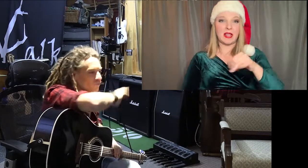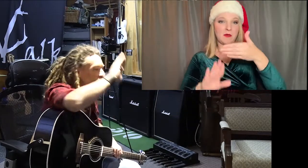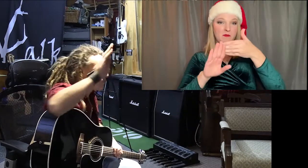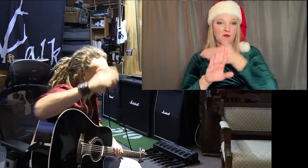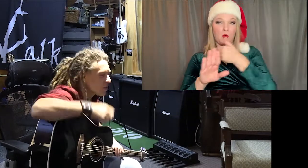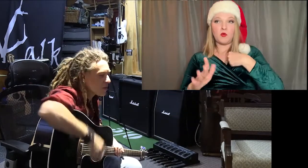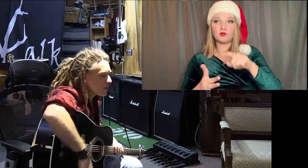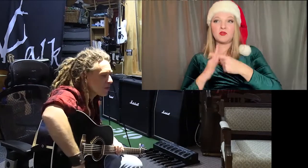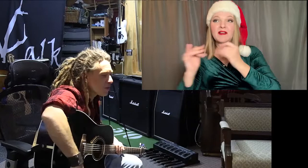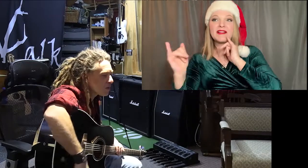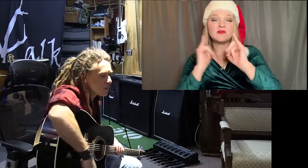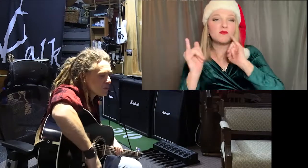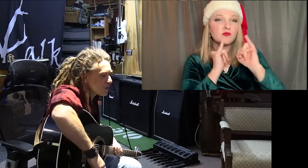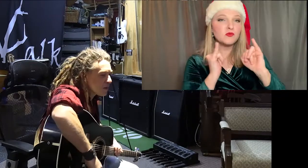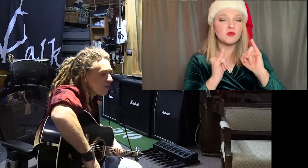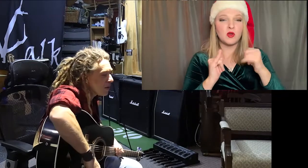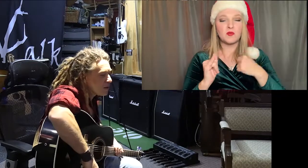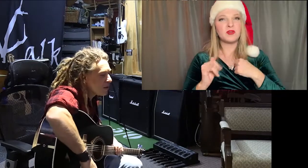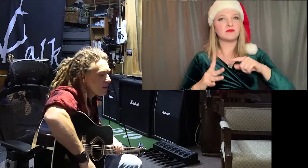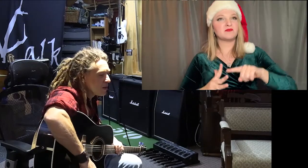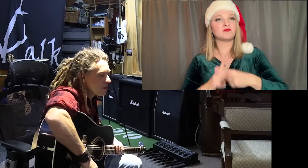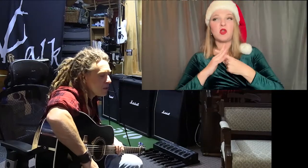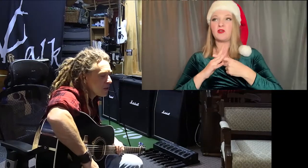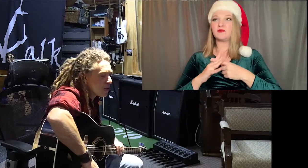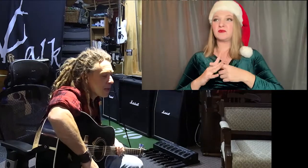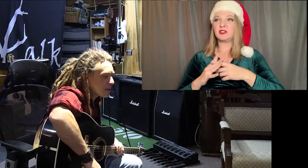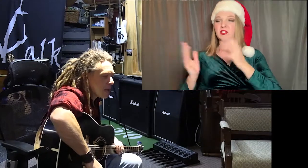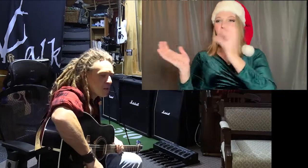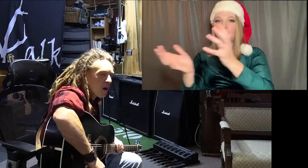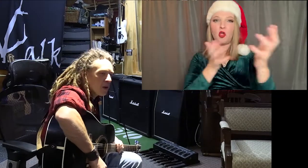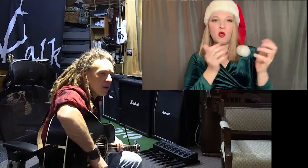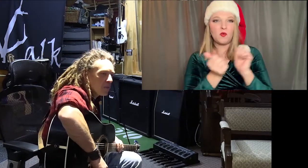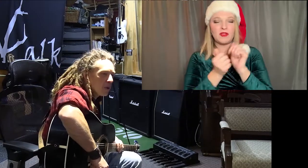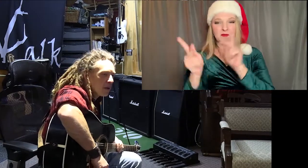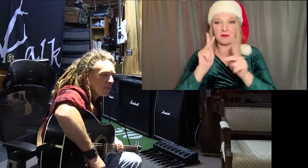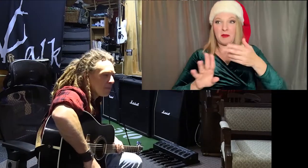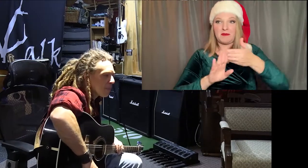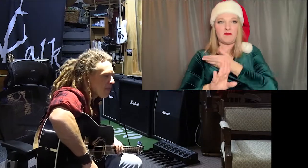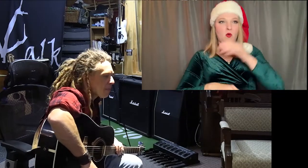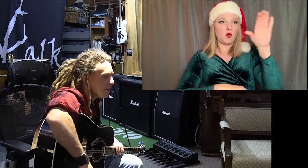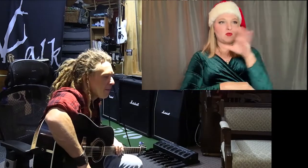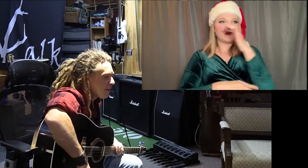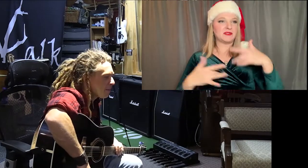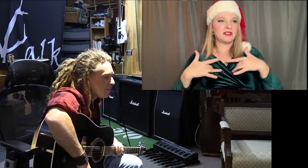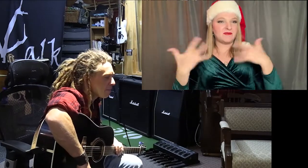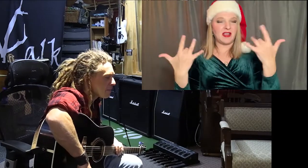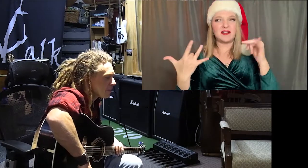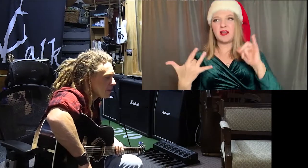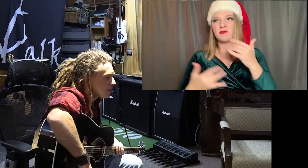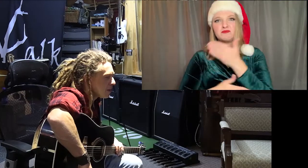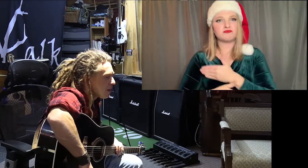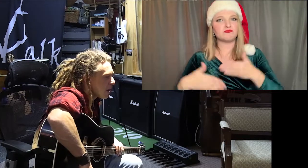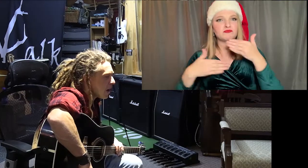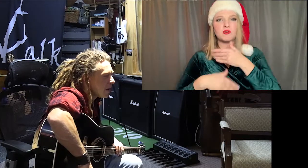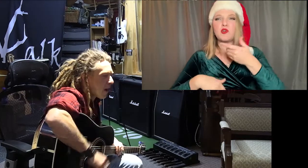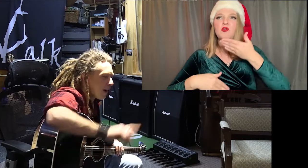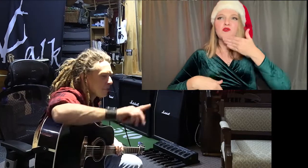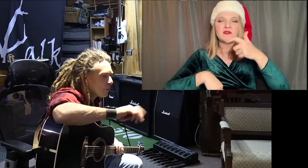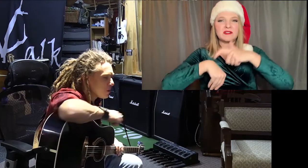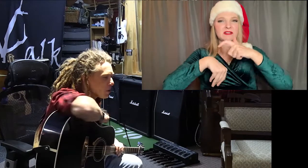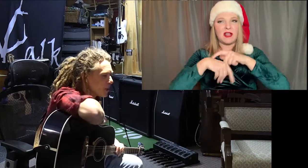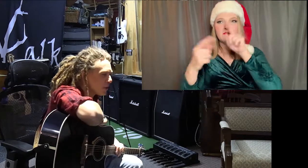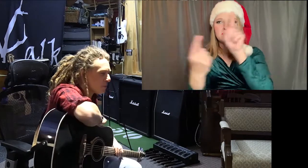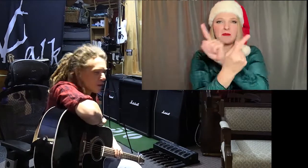whole Christmas event. We just had a great time talking to everybody.